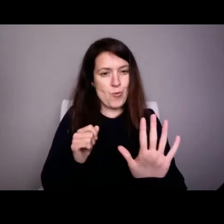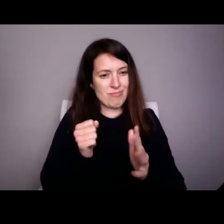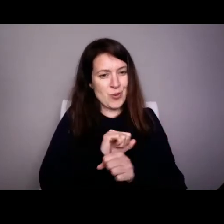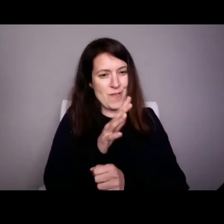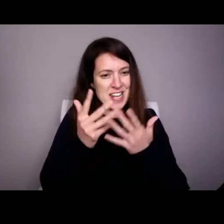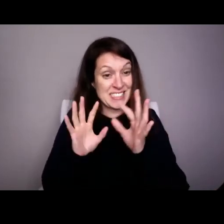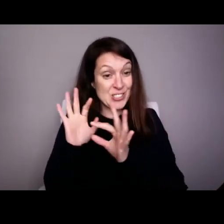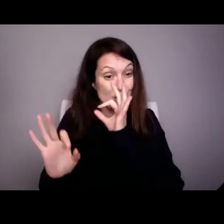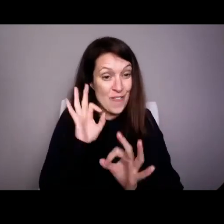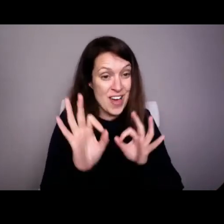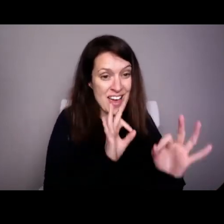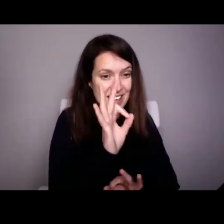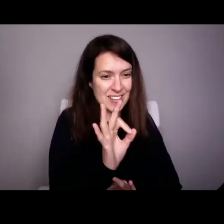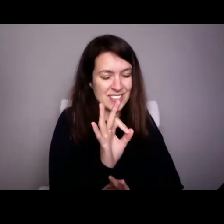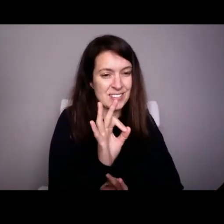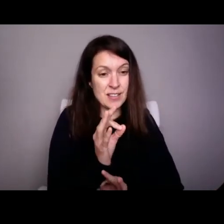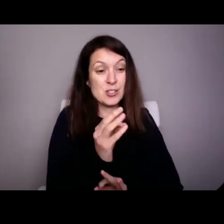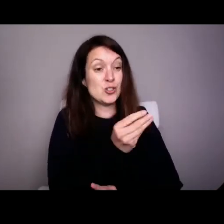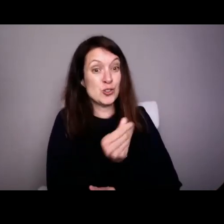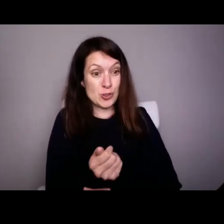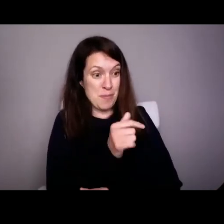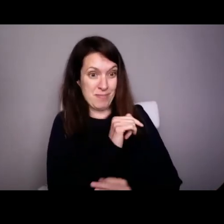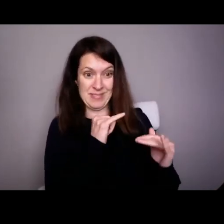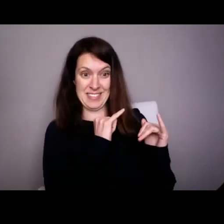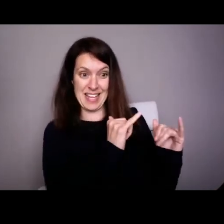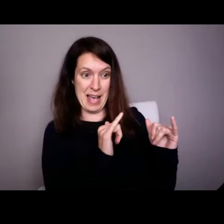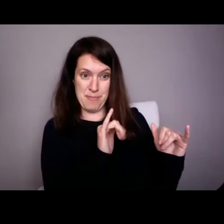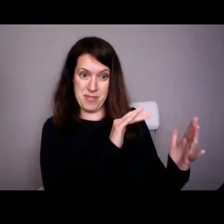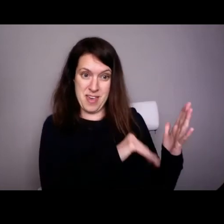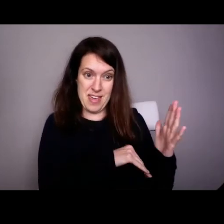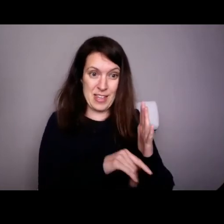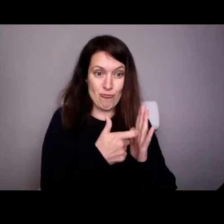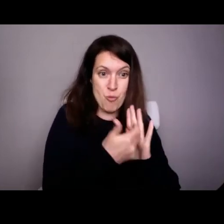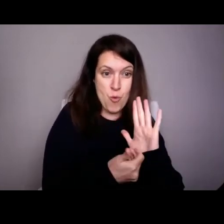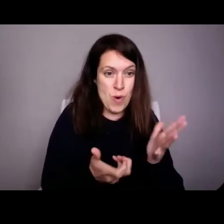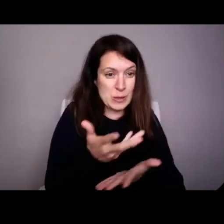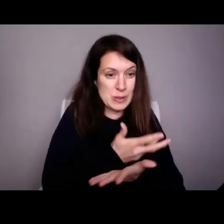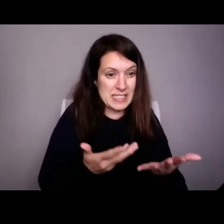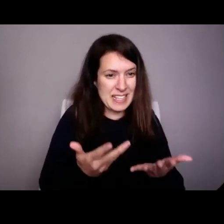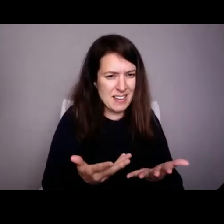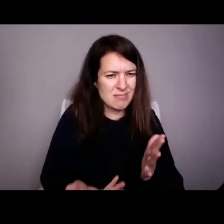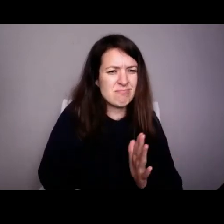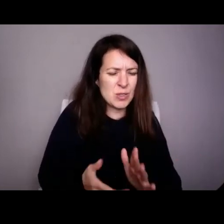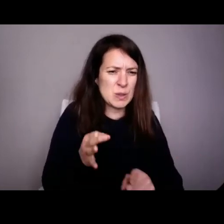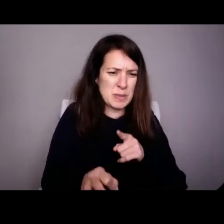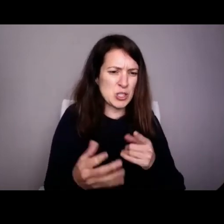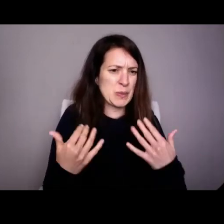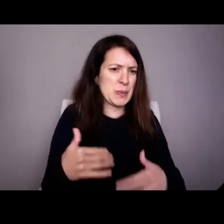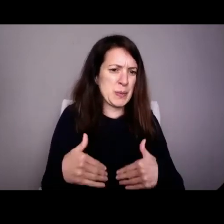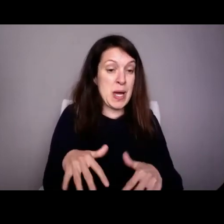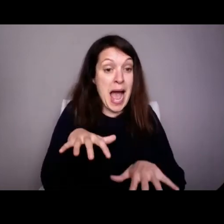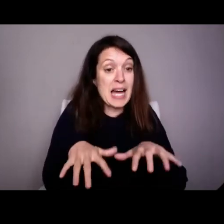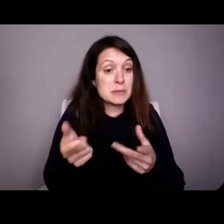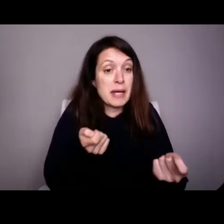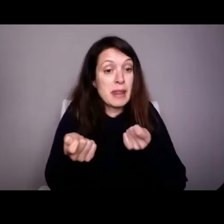these are echoed in the report that we're talking about today, especially in terms of the administrative burden. So in our